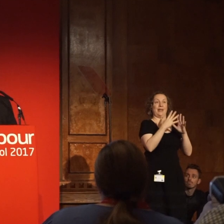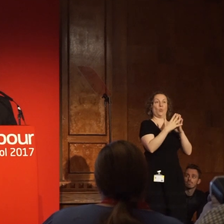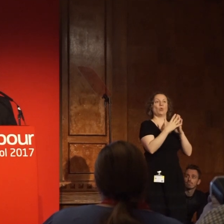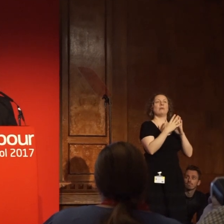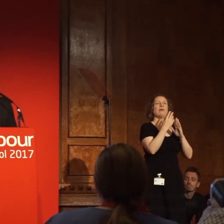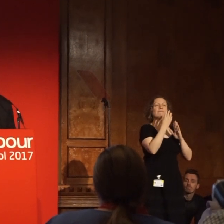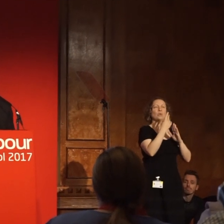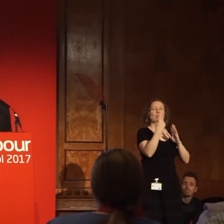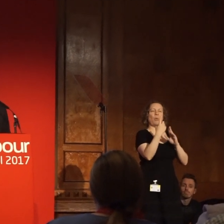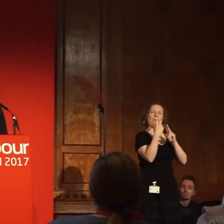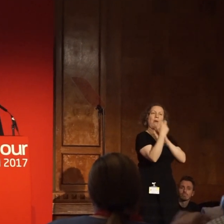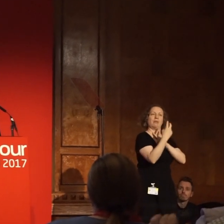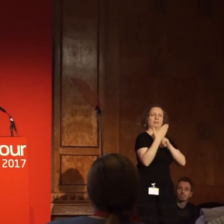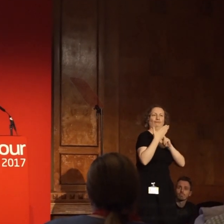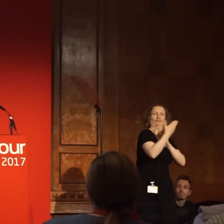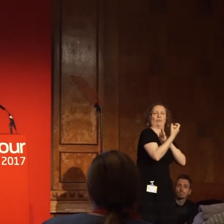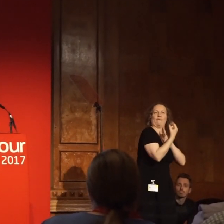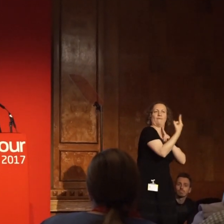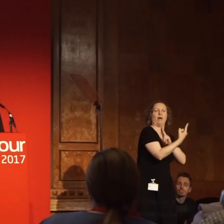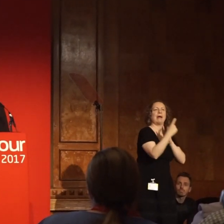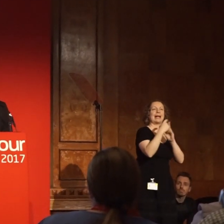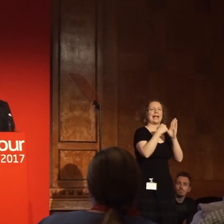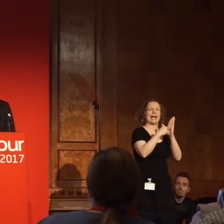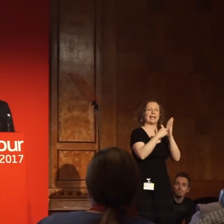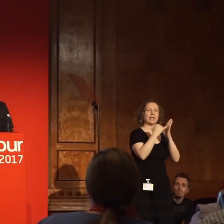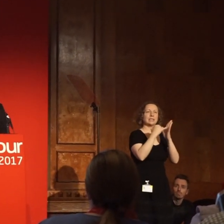Smith, thank you for all this.